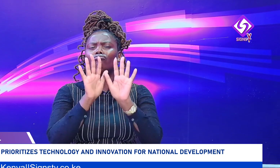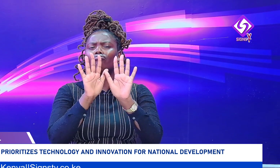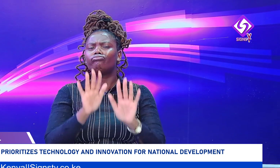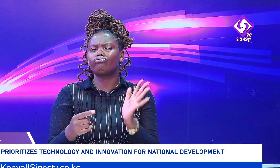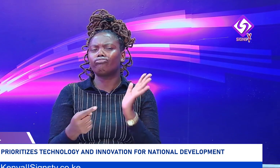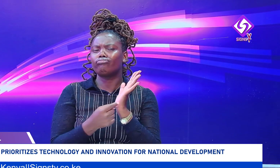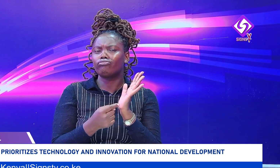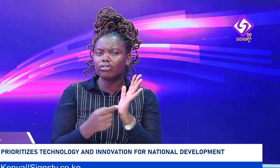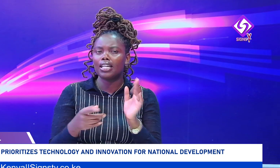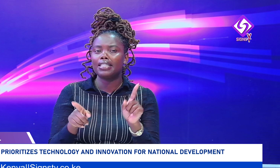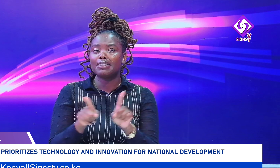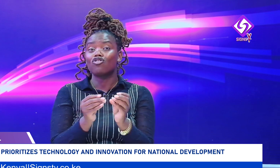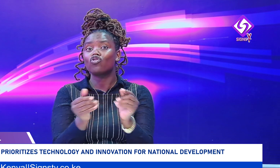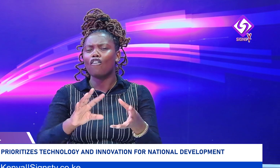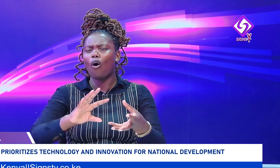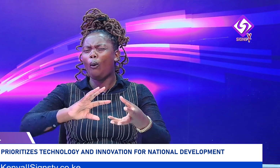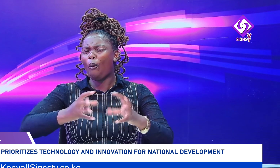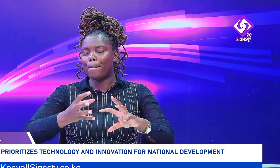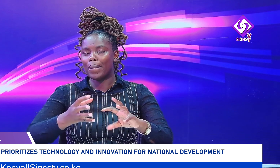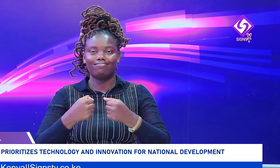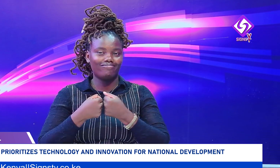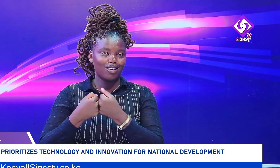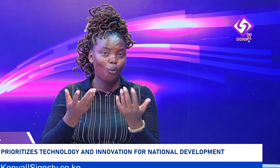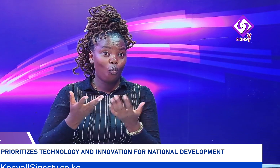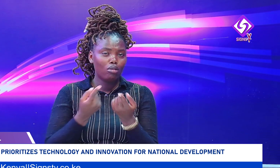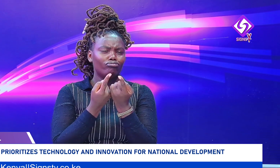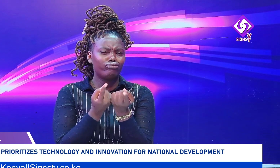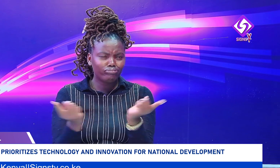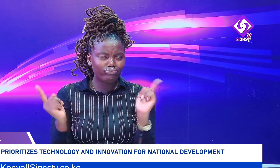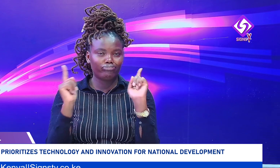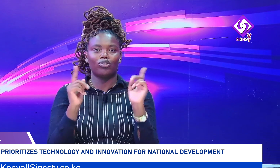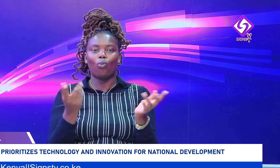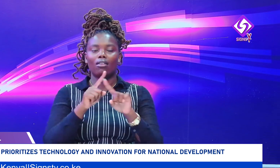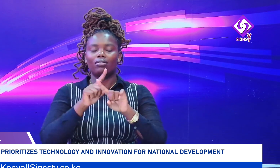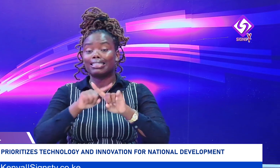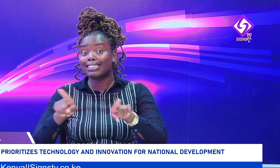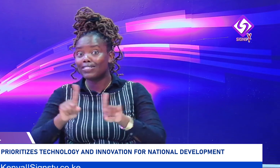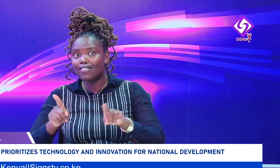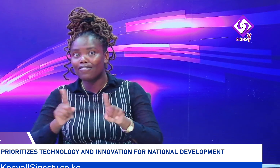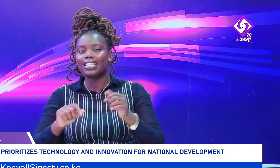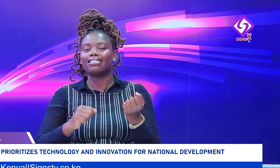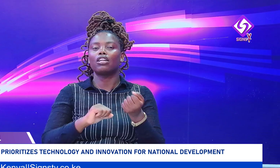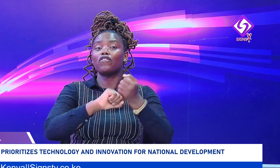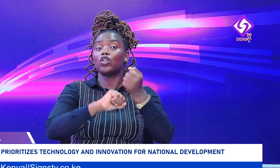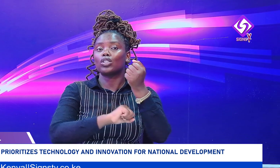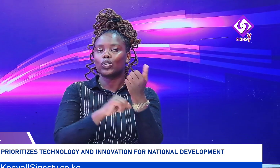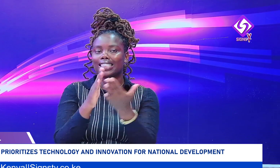serves as a vital catalyst for solving complex challenges across various foundational sectors.